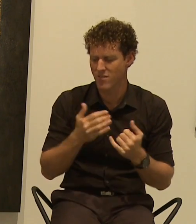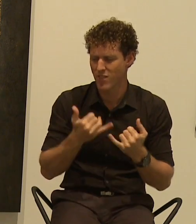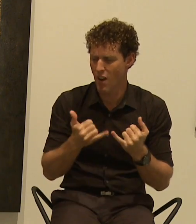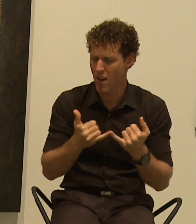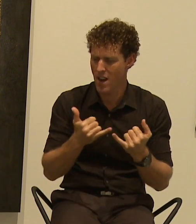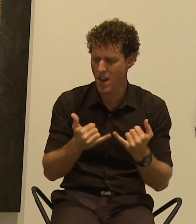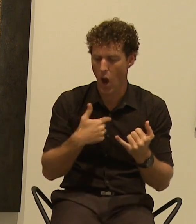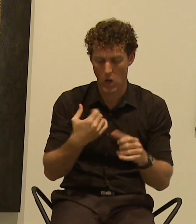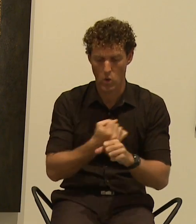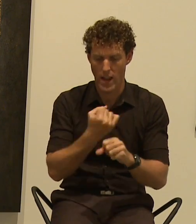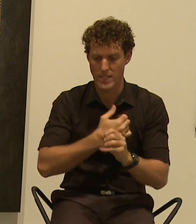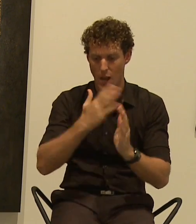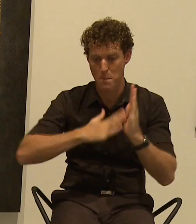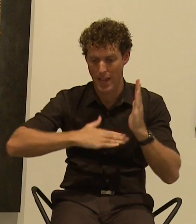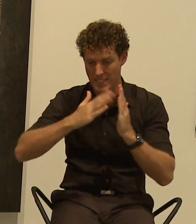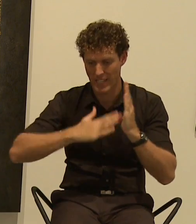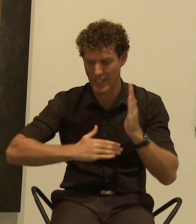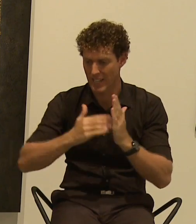I create a painting, and then I